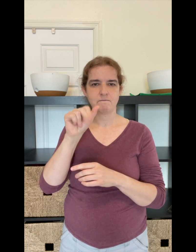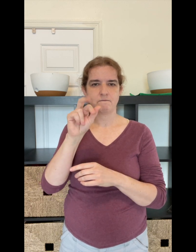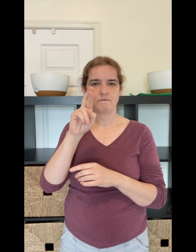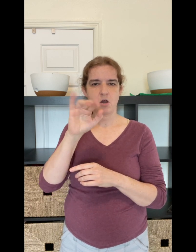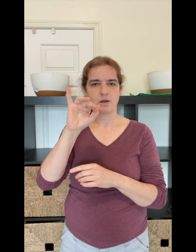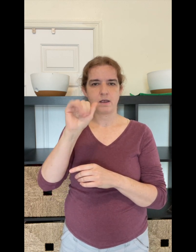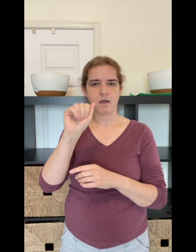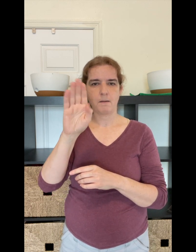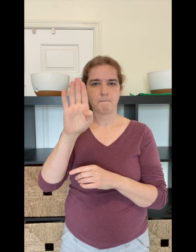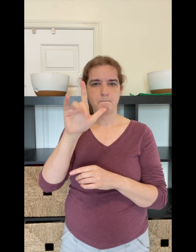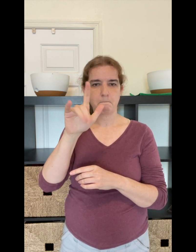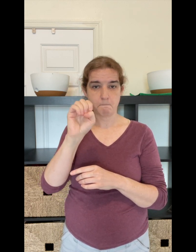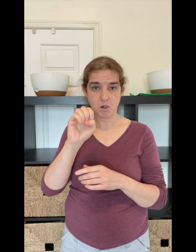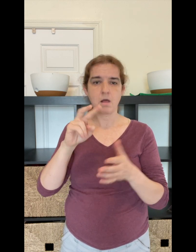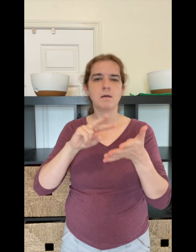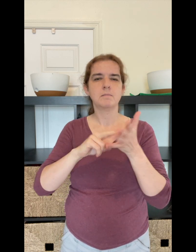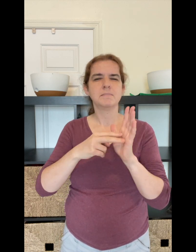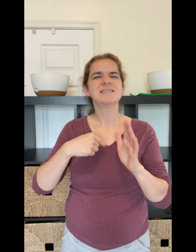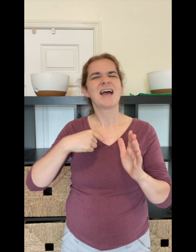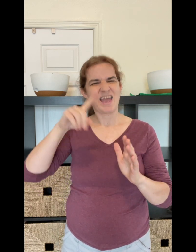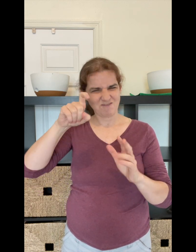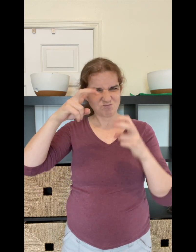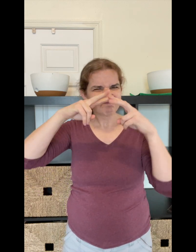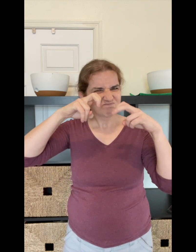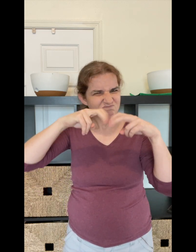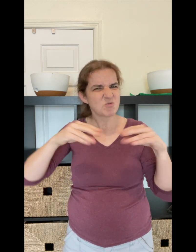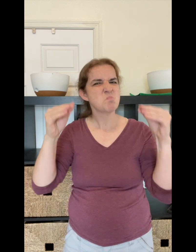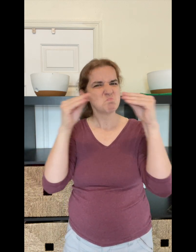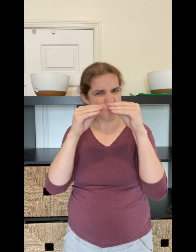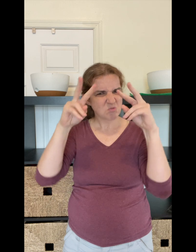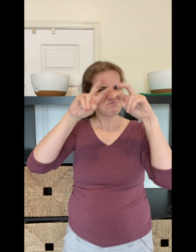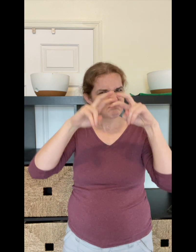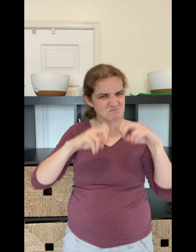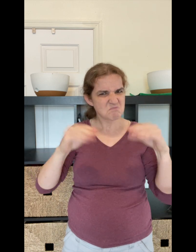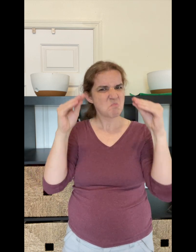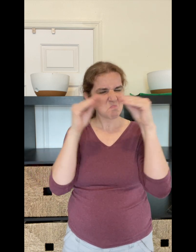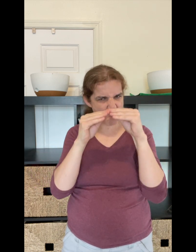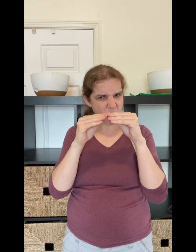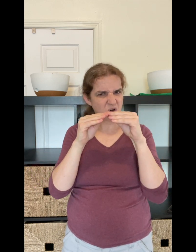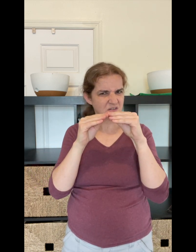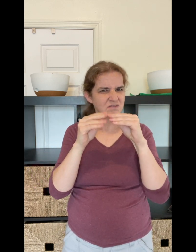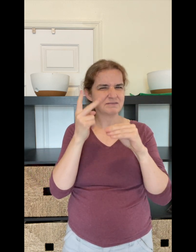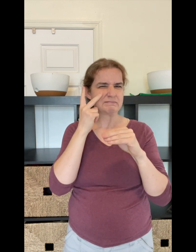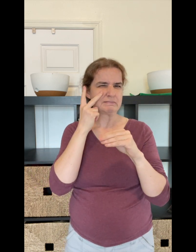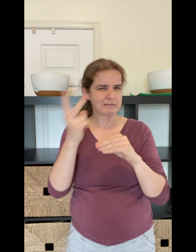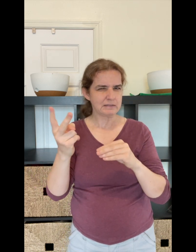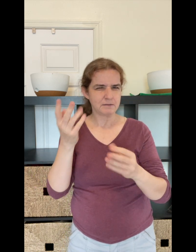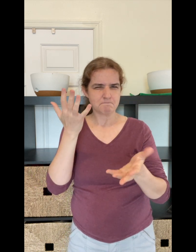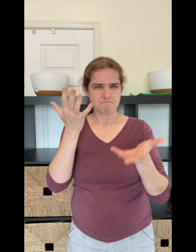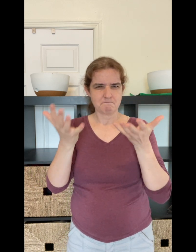a confounding variable. That means I need to analyze it more to